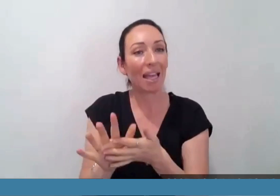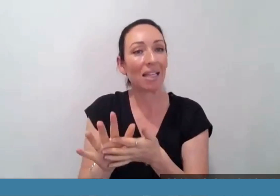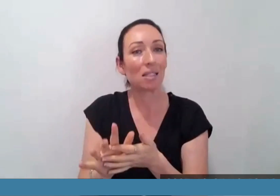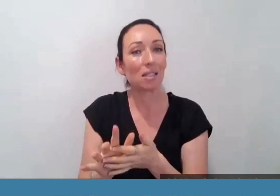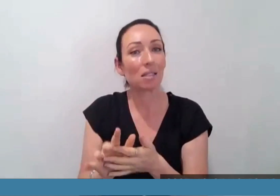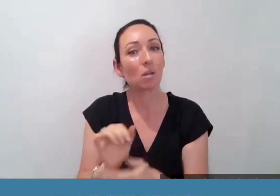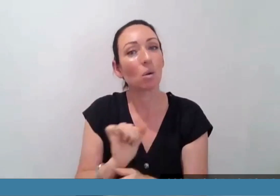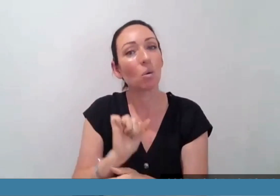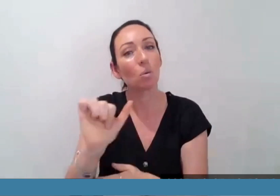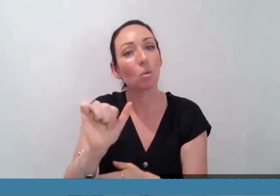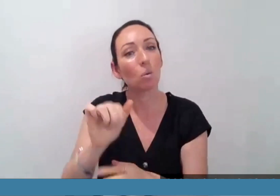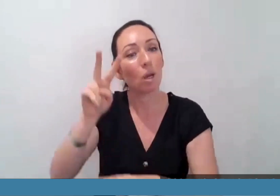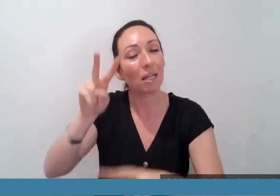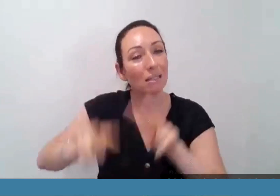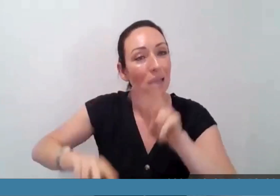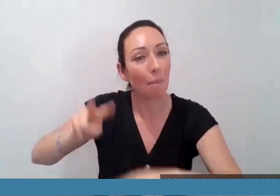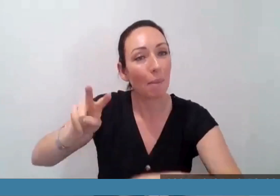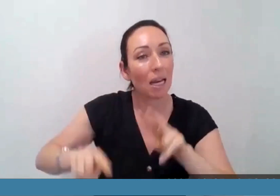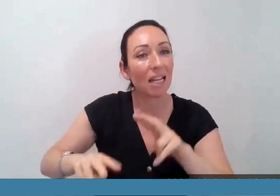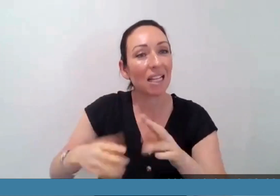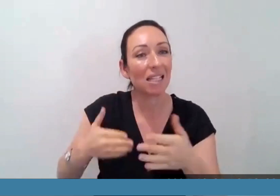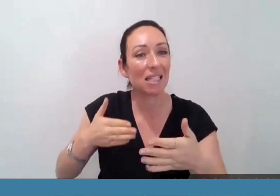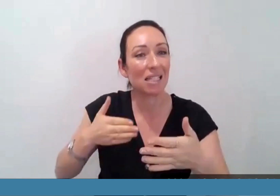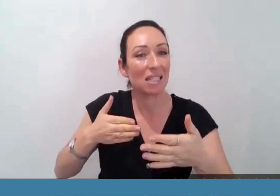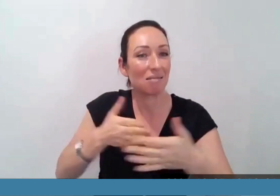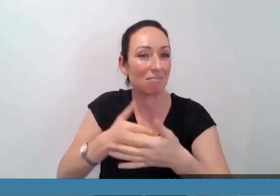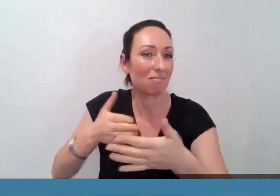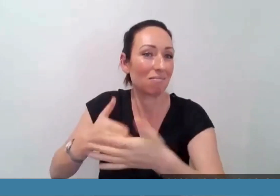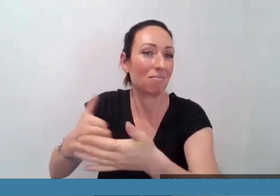level barriers at a wide scale level.